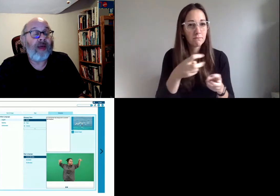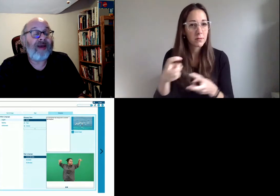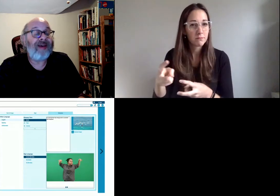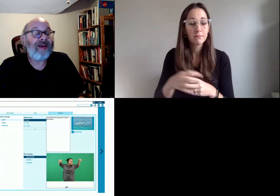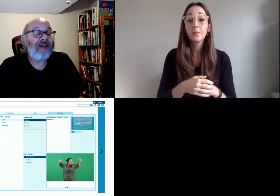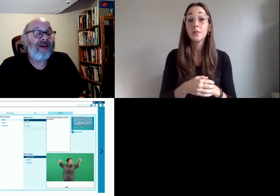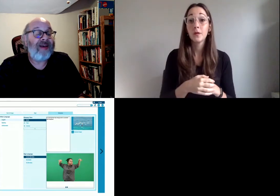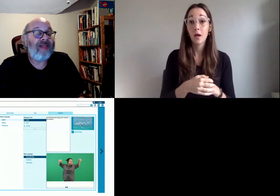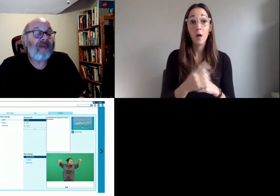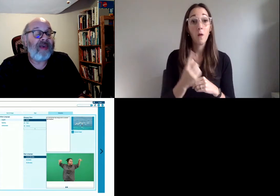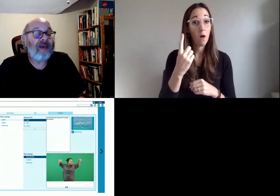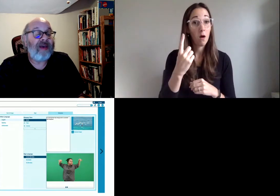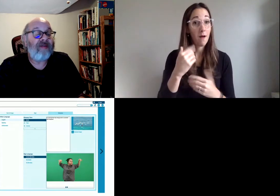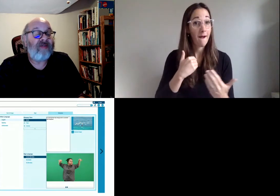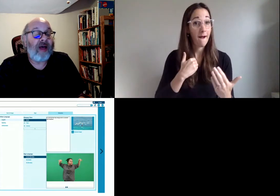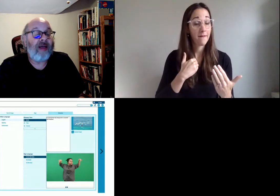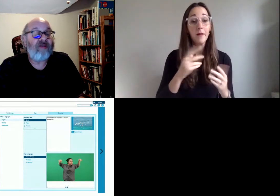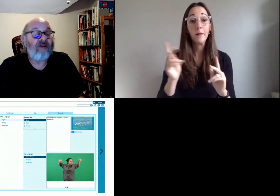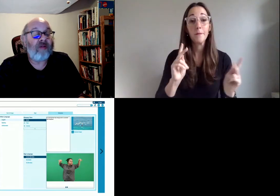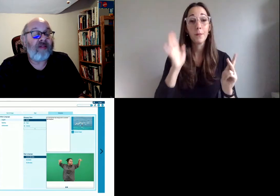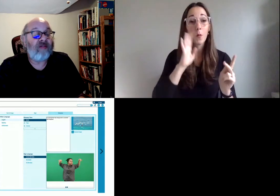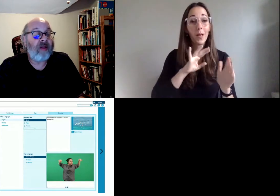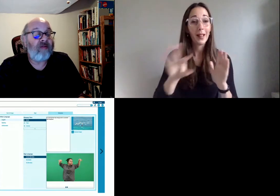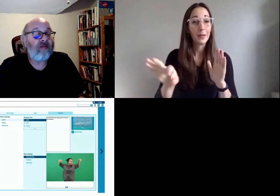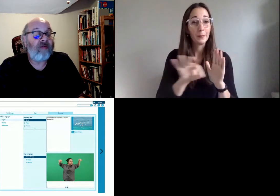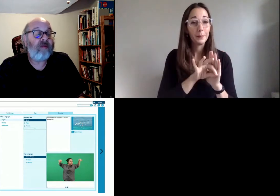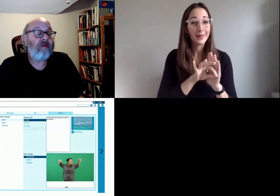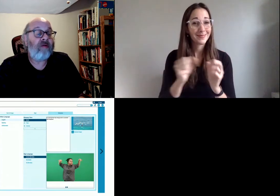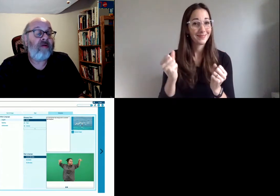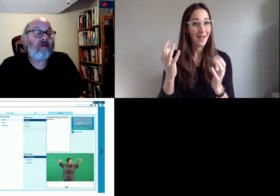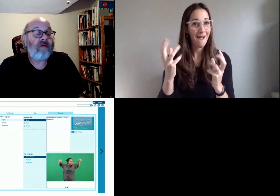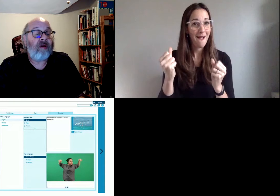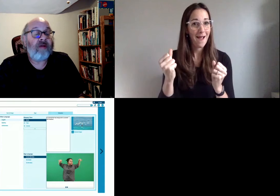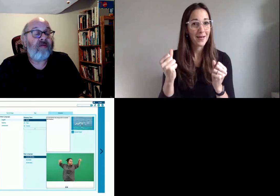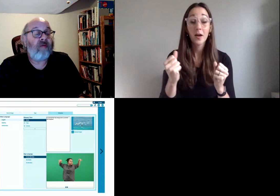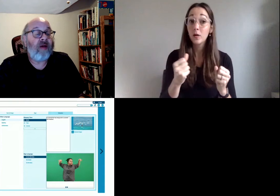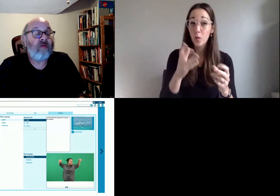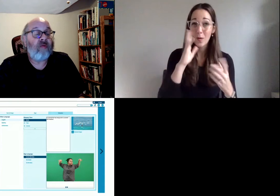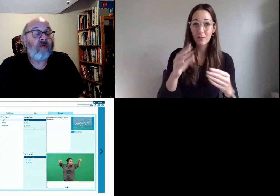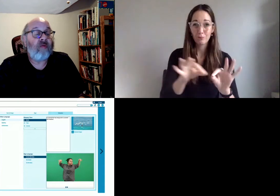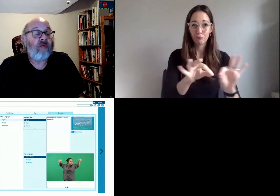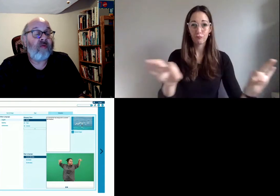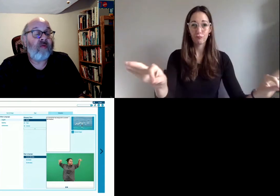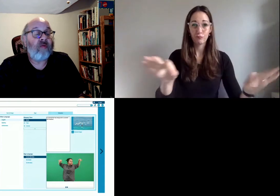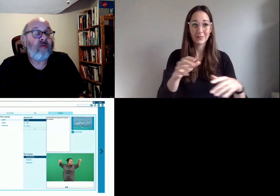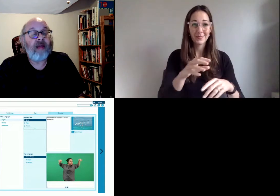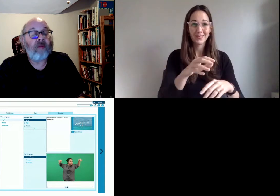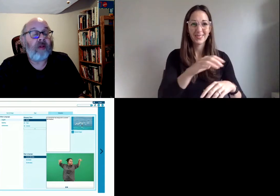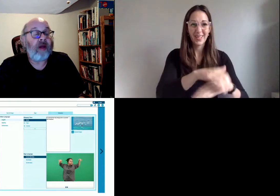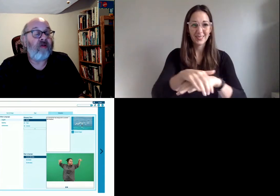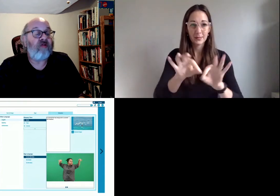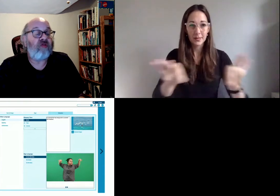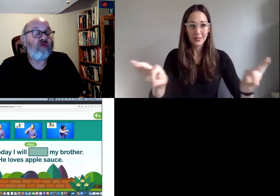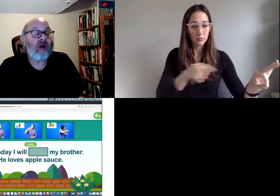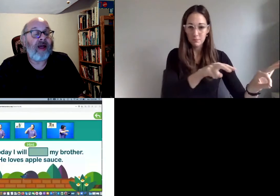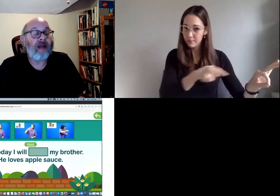people pick the sign to complete the sentence, right? So we have 3 choices here, and the